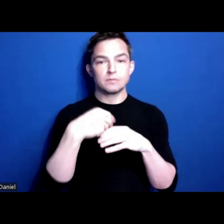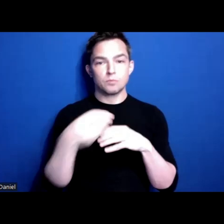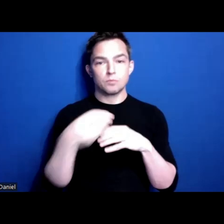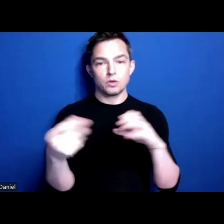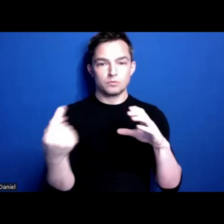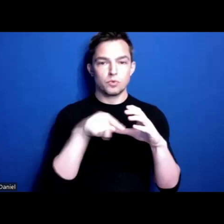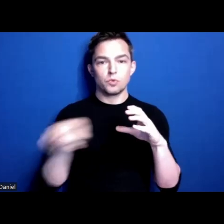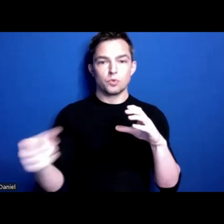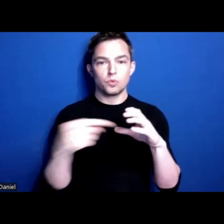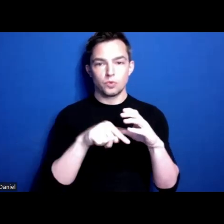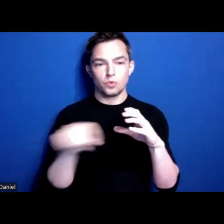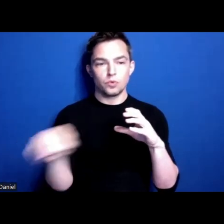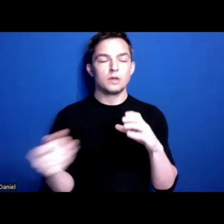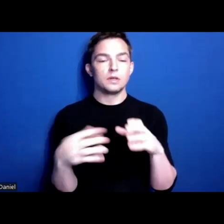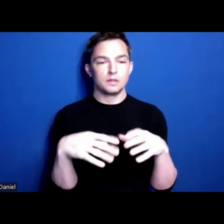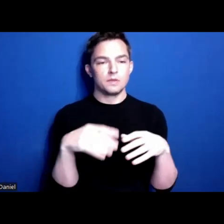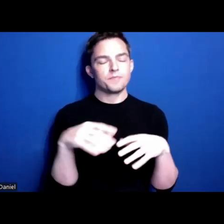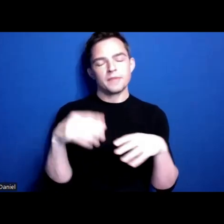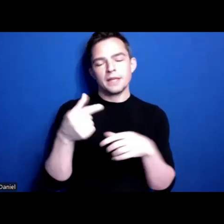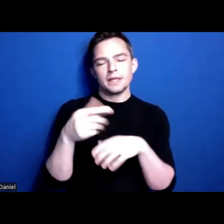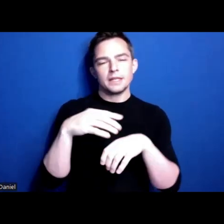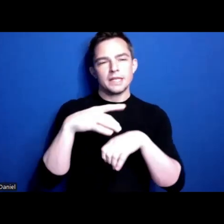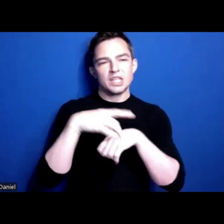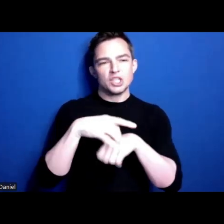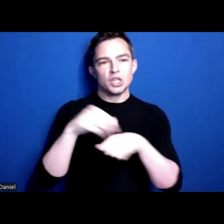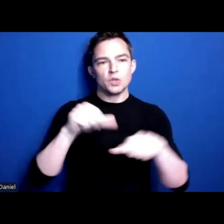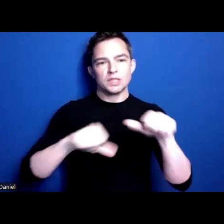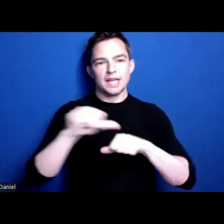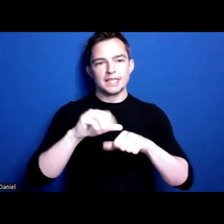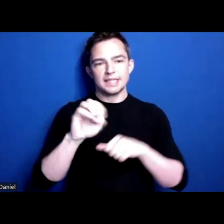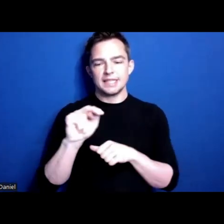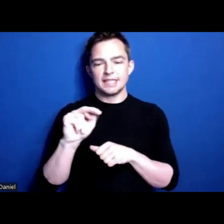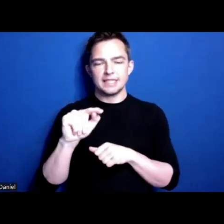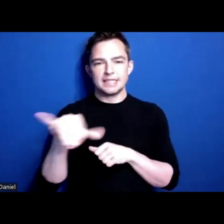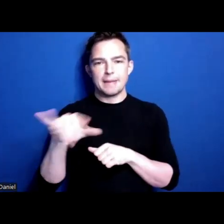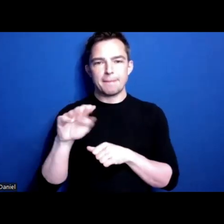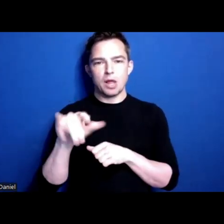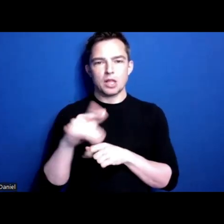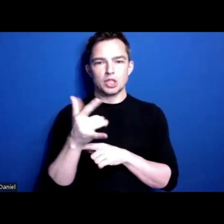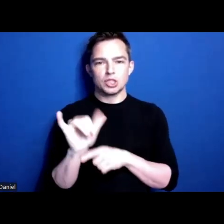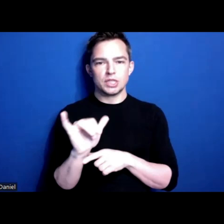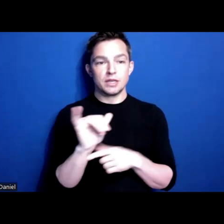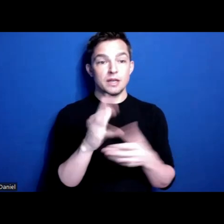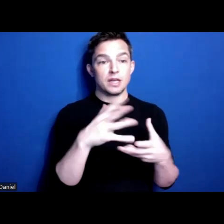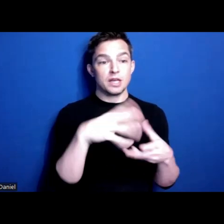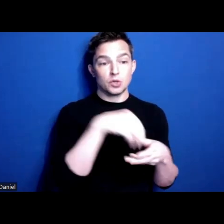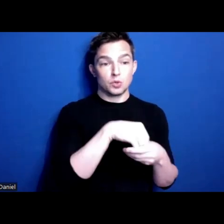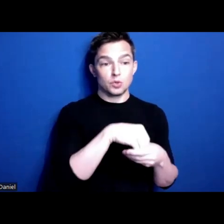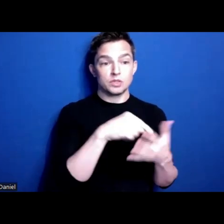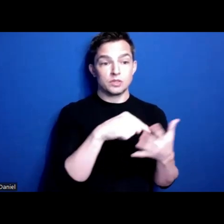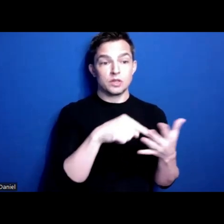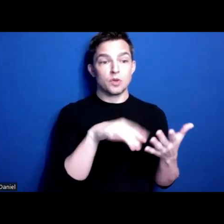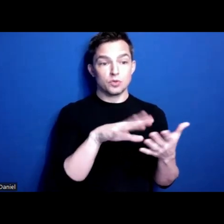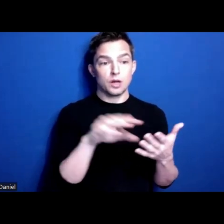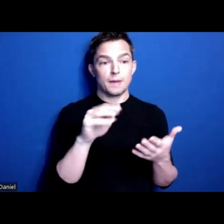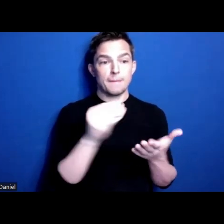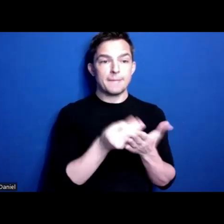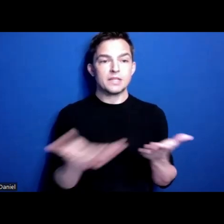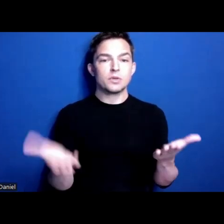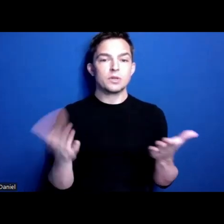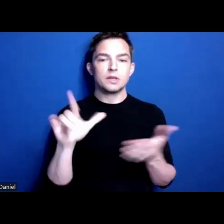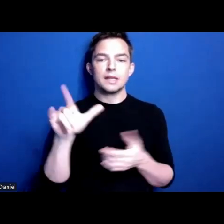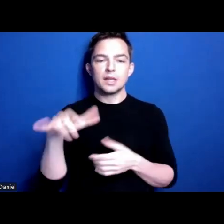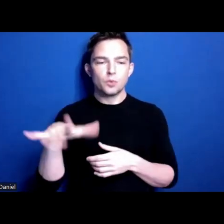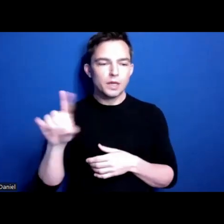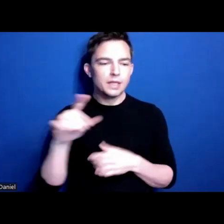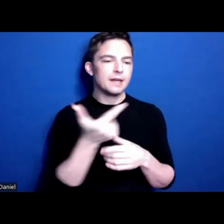In contrast, in geoscience and gemology, inclusions are materials, whether liquid, gases, or